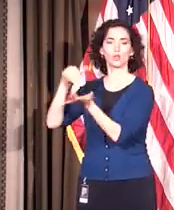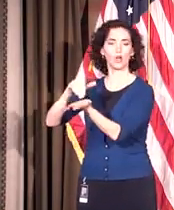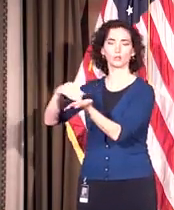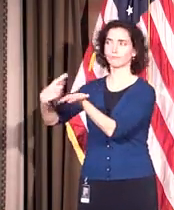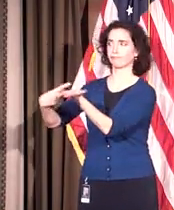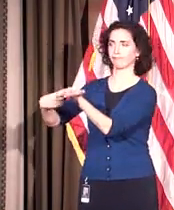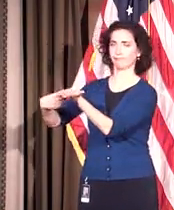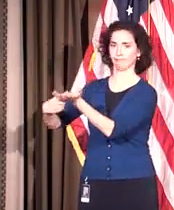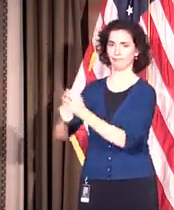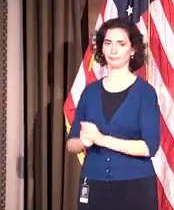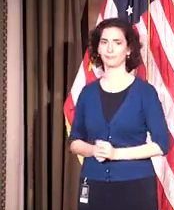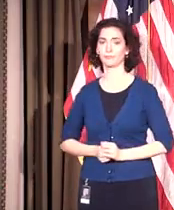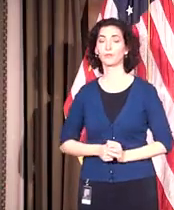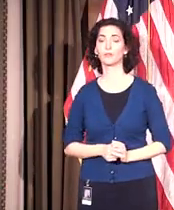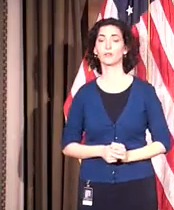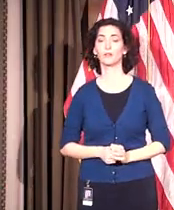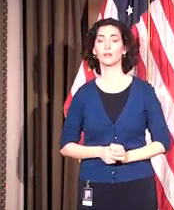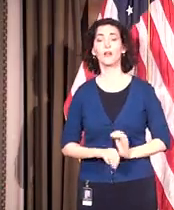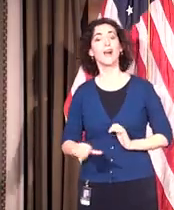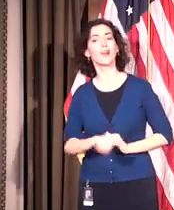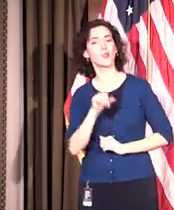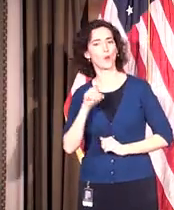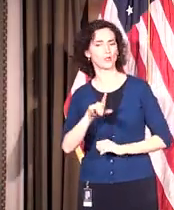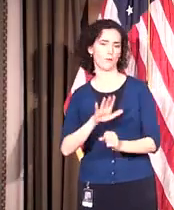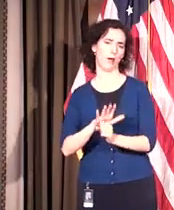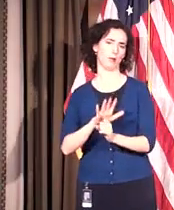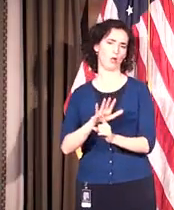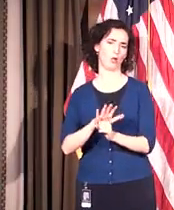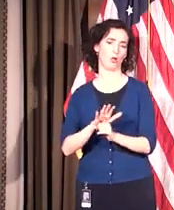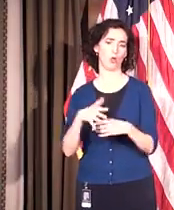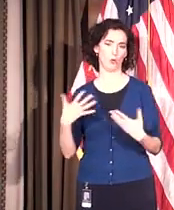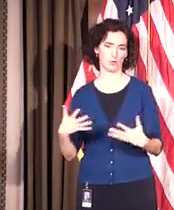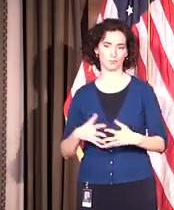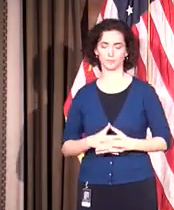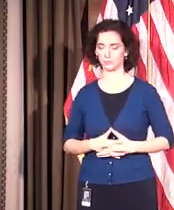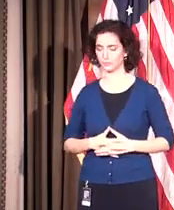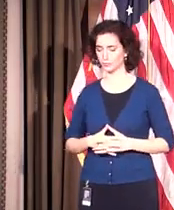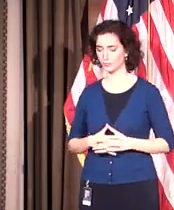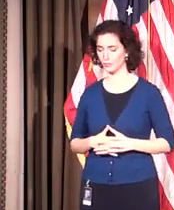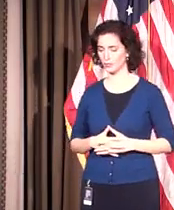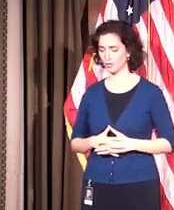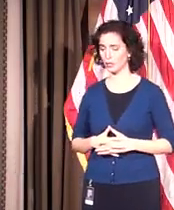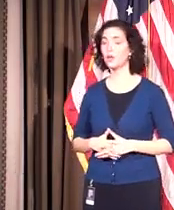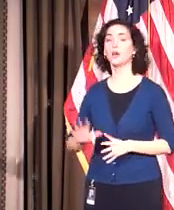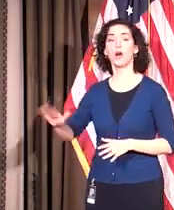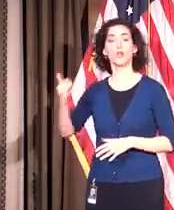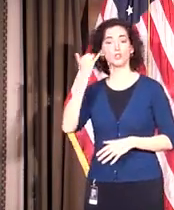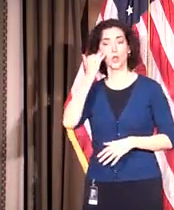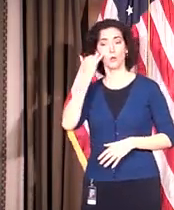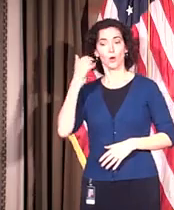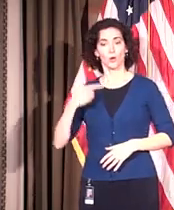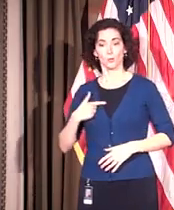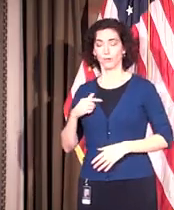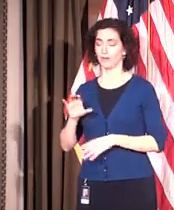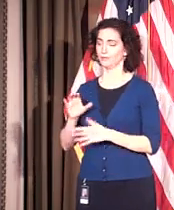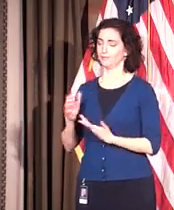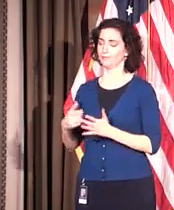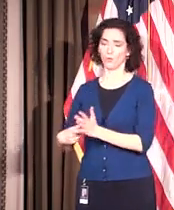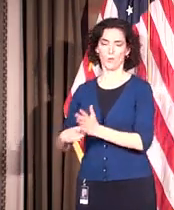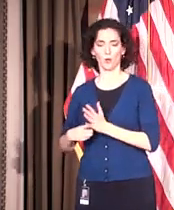This is a popular question. I'm happy to answer it now. Can I use an antigen test to get out of quarantine?